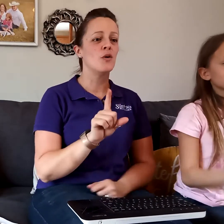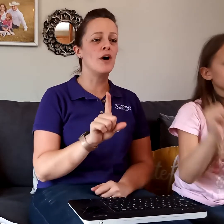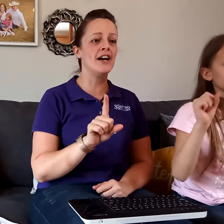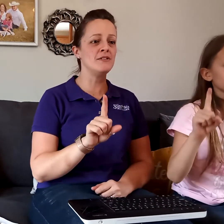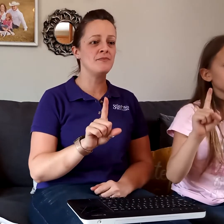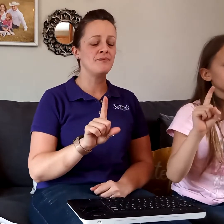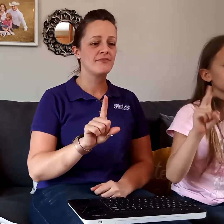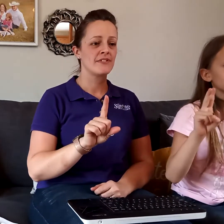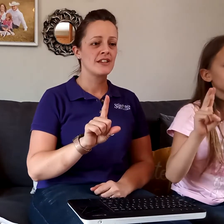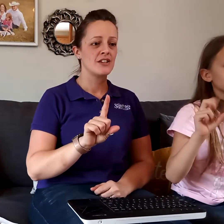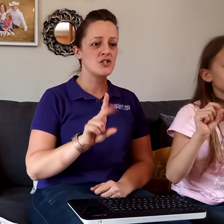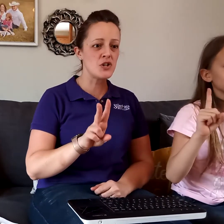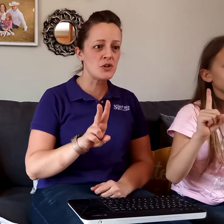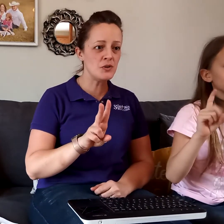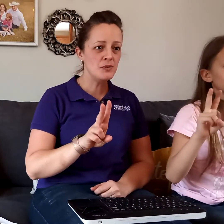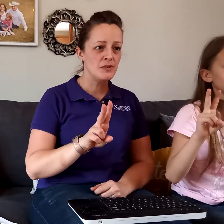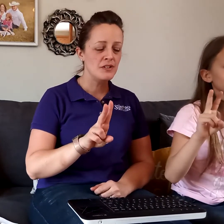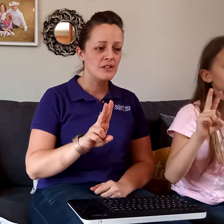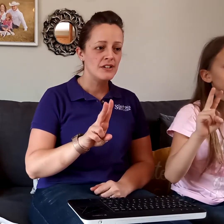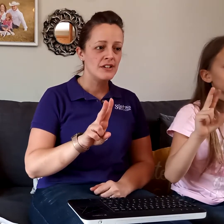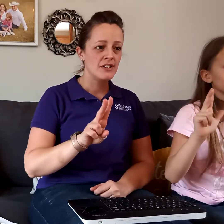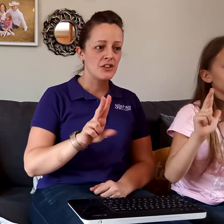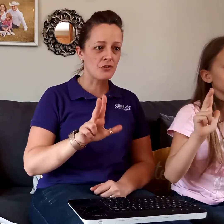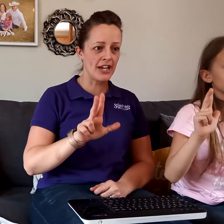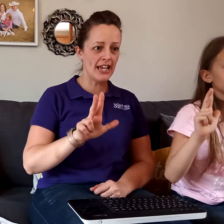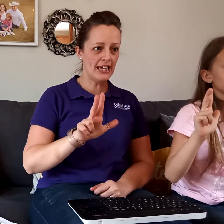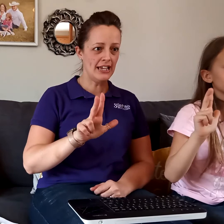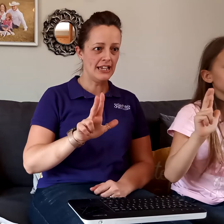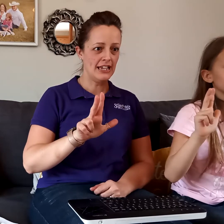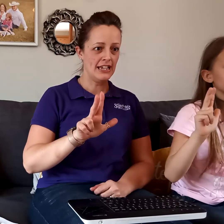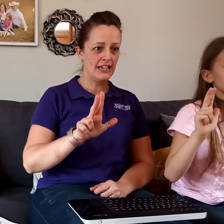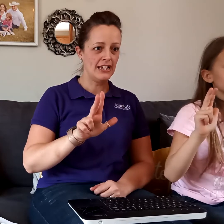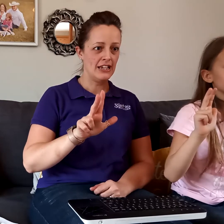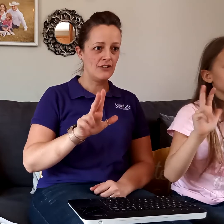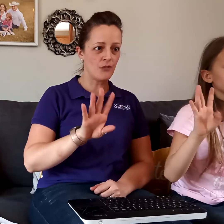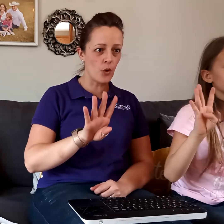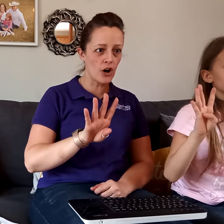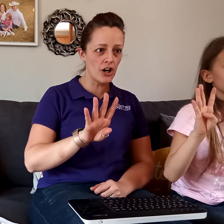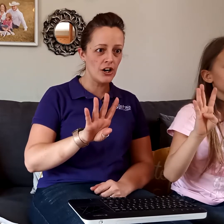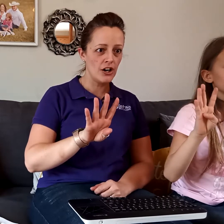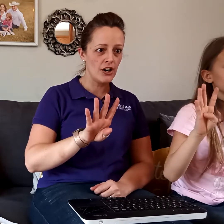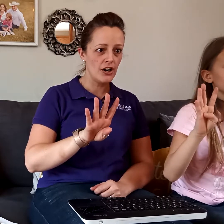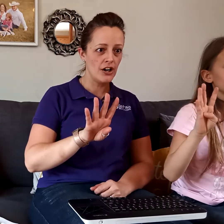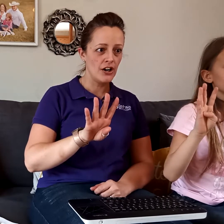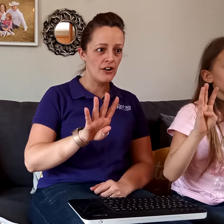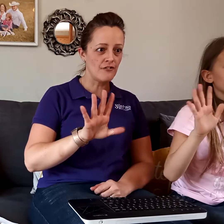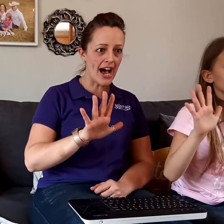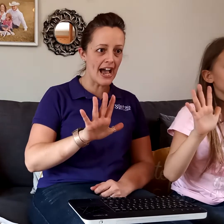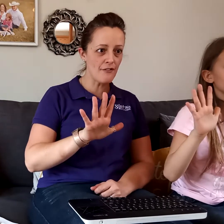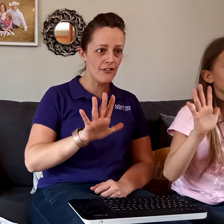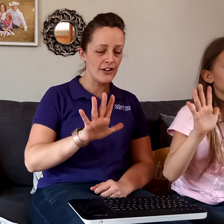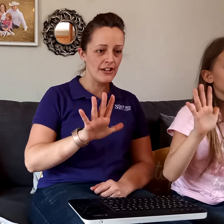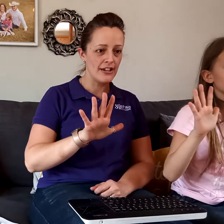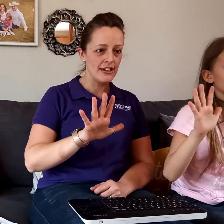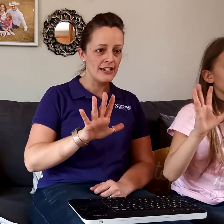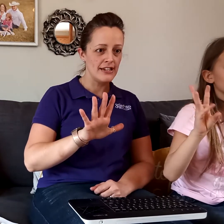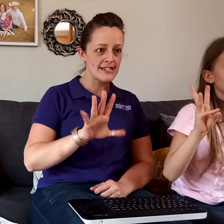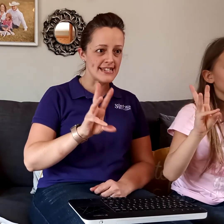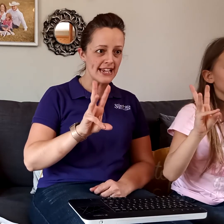1, 2, 3, 4, 5, 6,